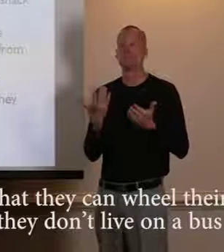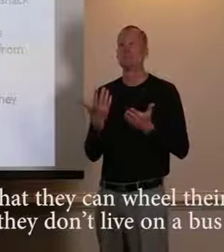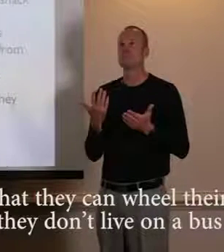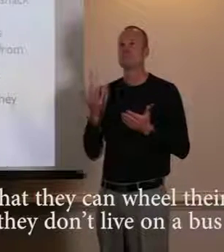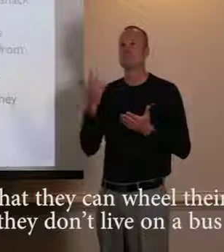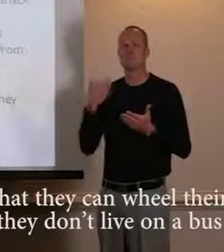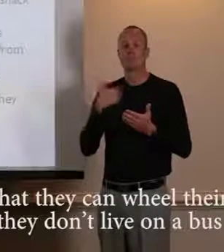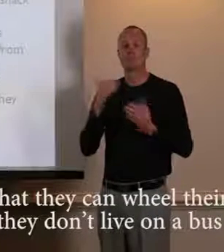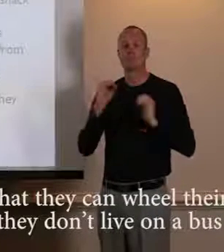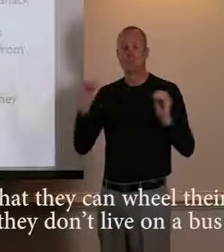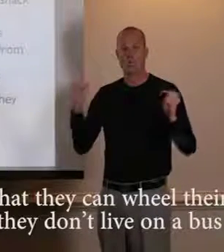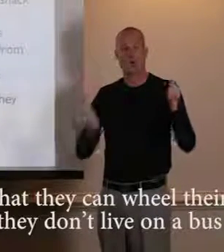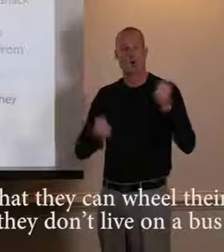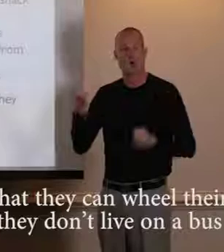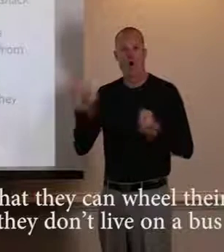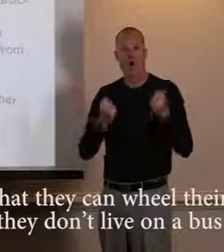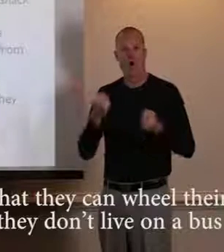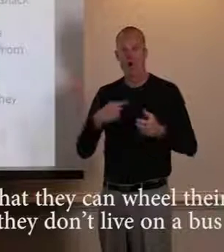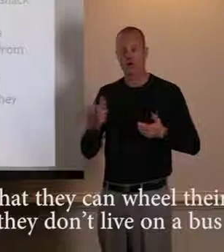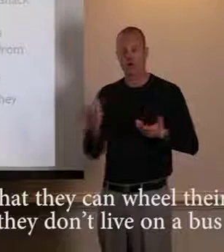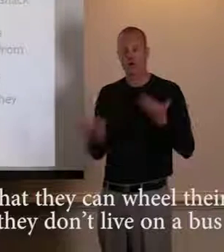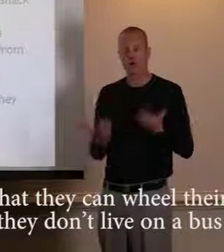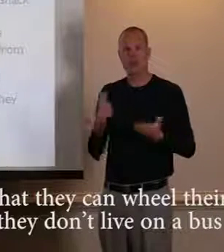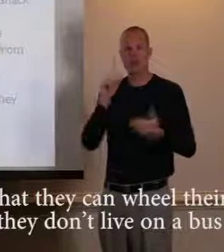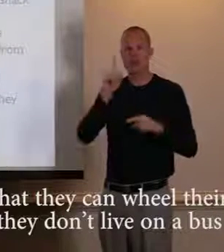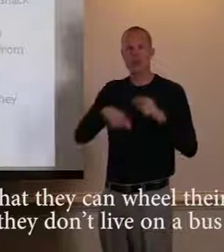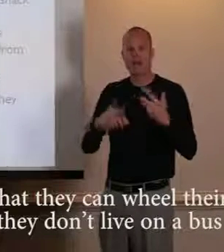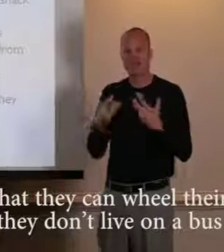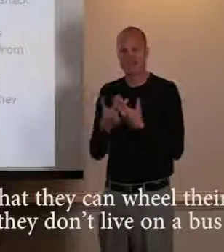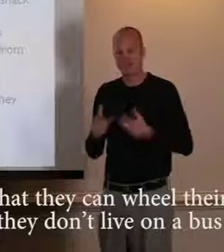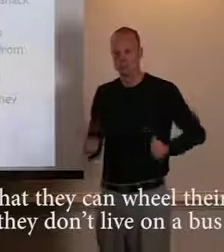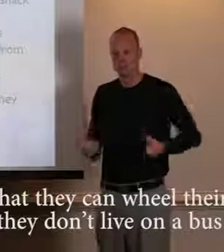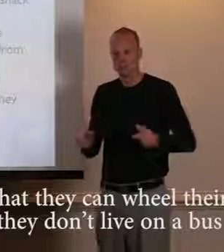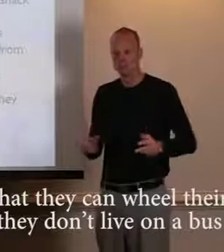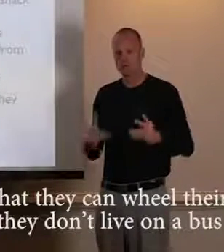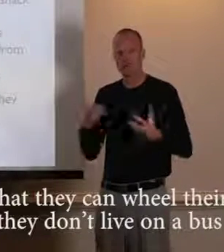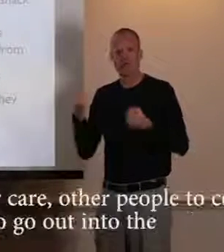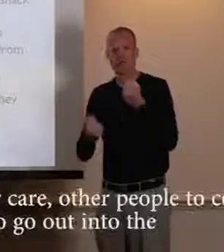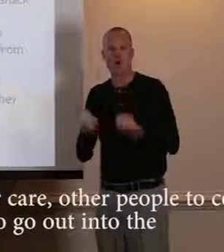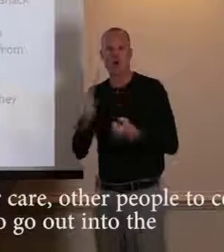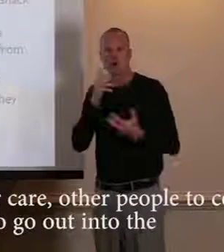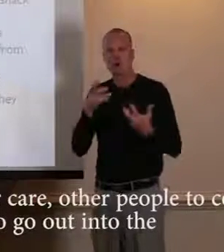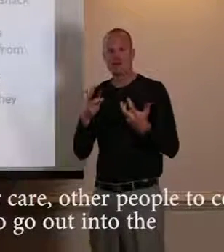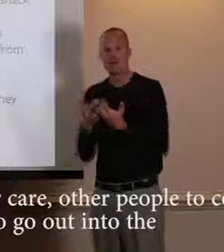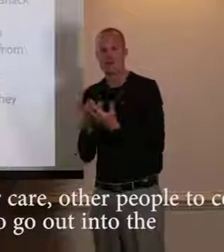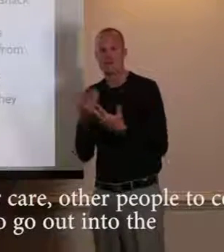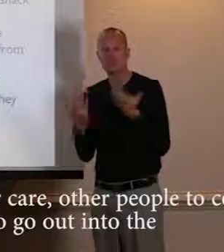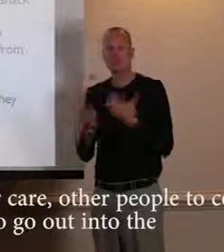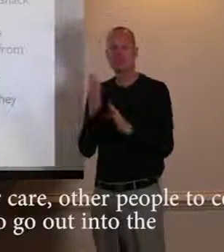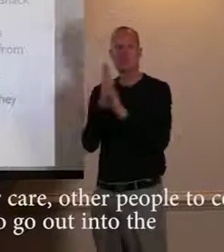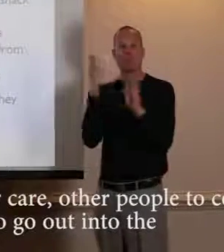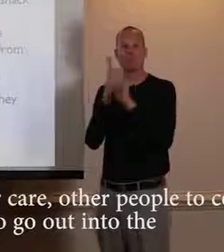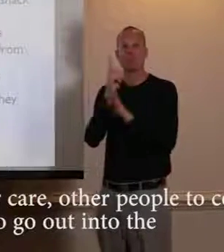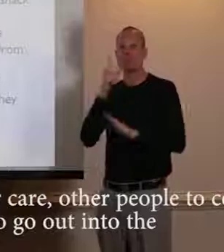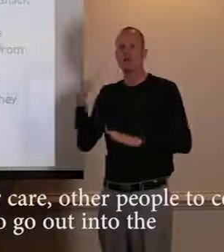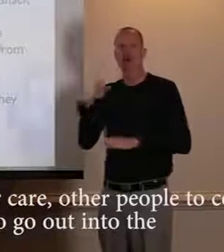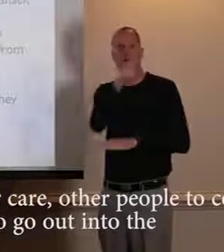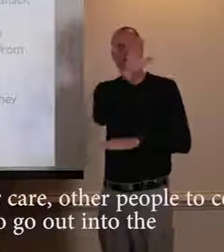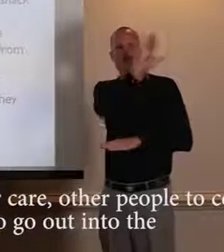that they can wheel their wheelchair into. Maybe they don't live on a bus line. Maybe they rely on others for care,